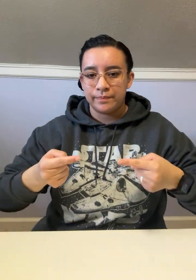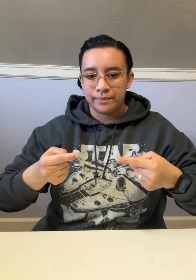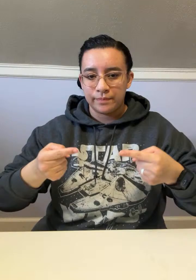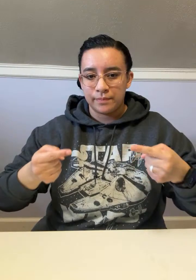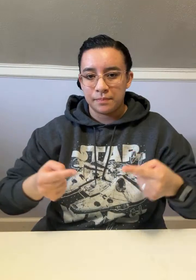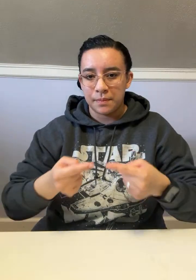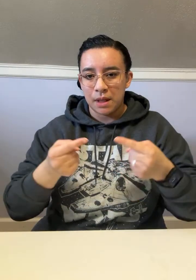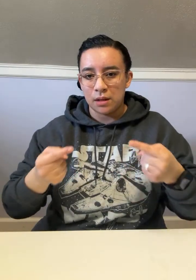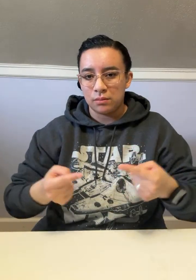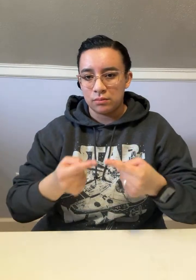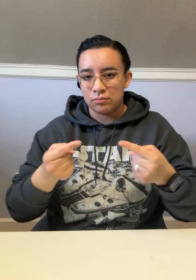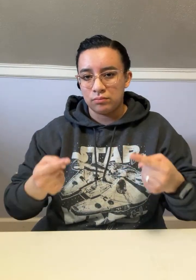pain.